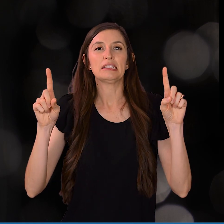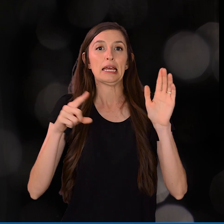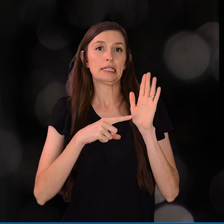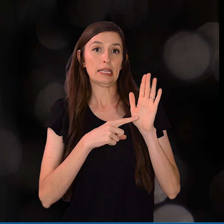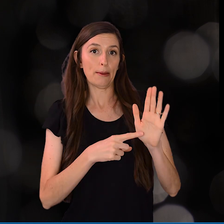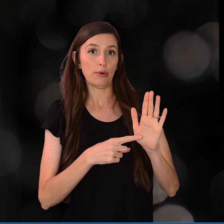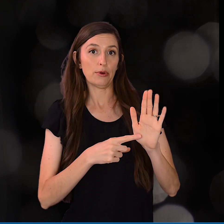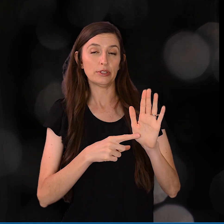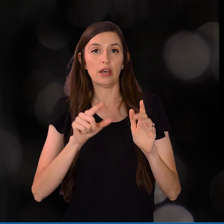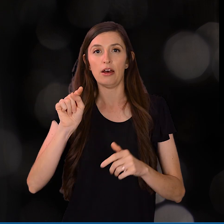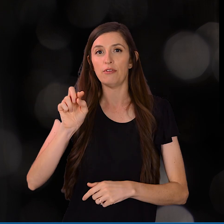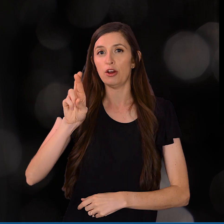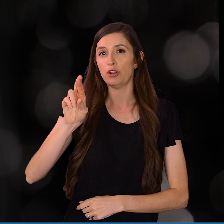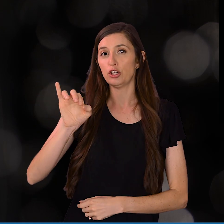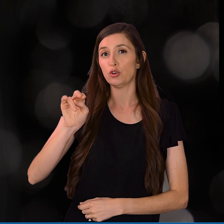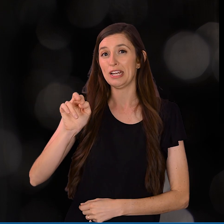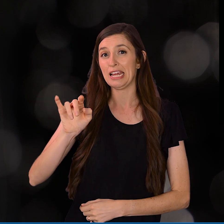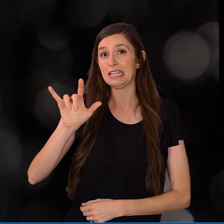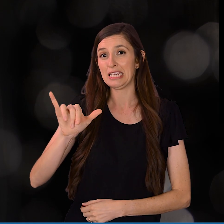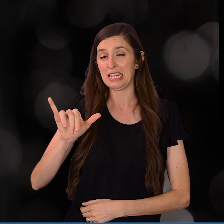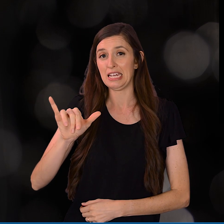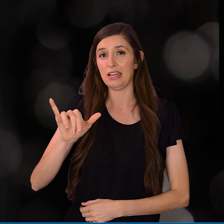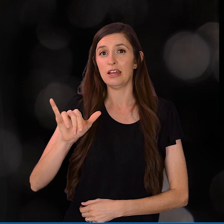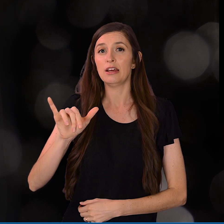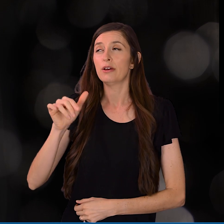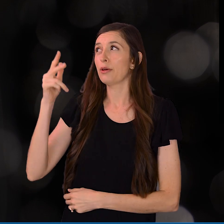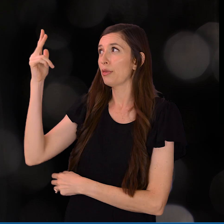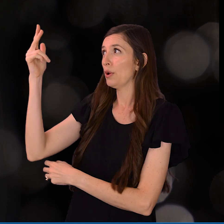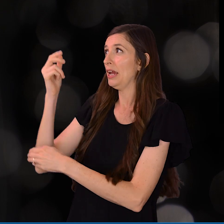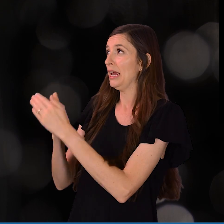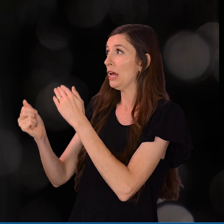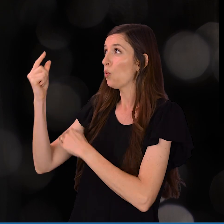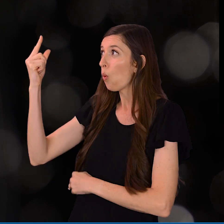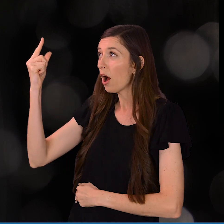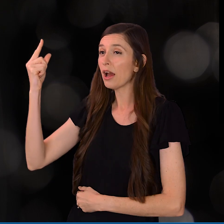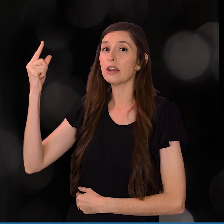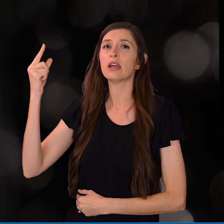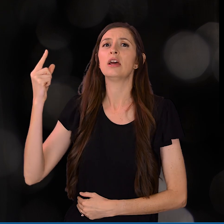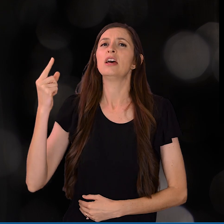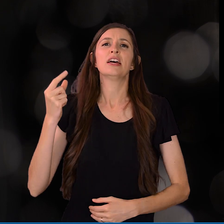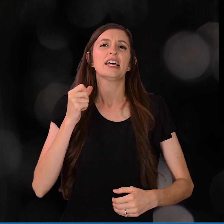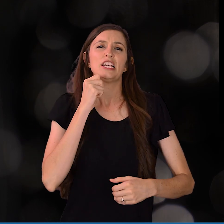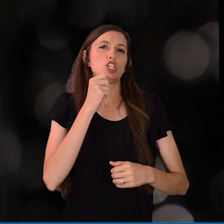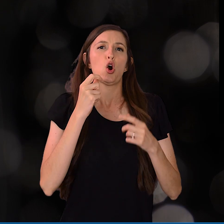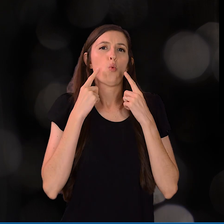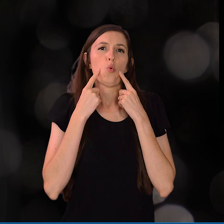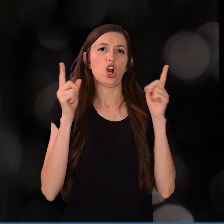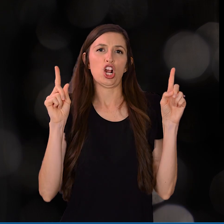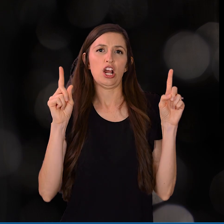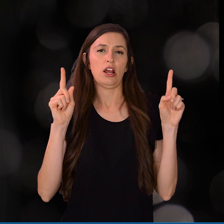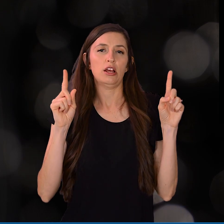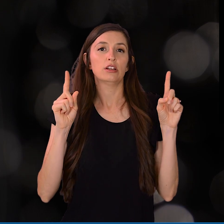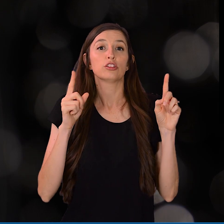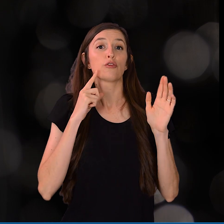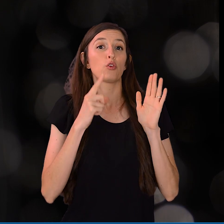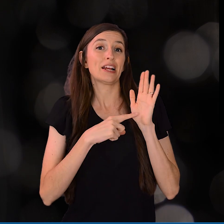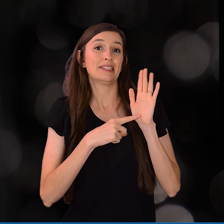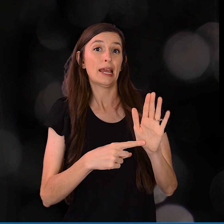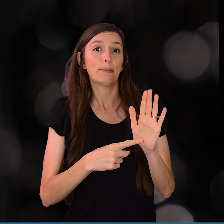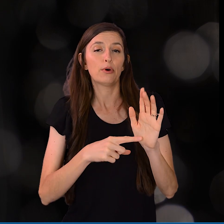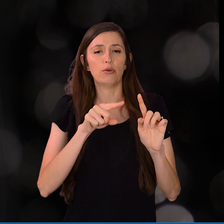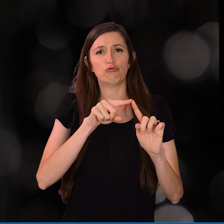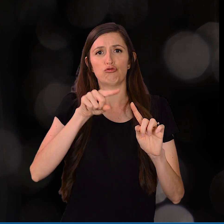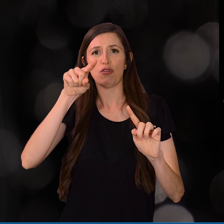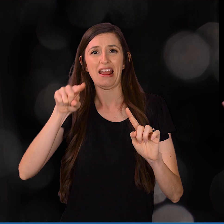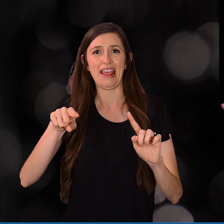oft-repeated illustrations for the Trinity that really don't work ultimately, even if they're helpful to begin with. One